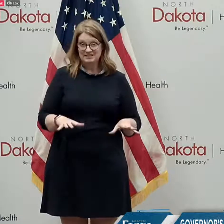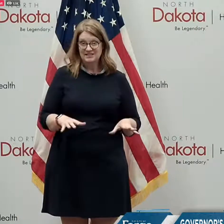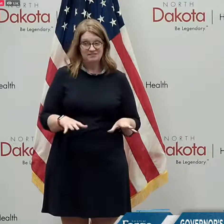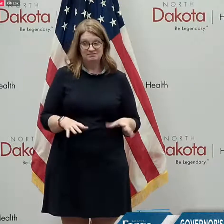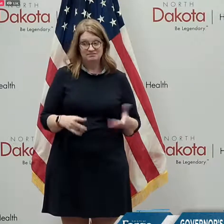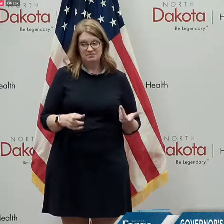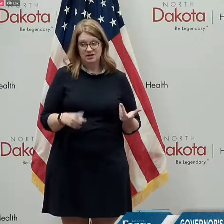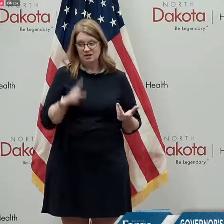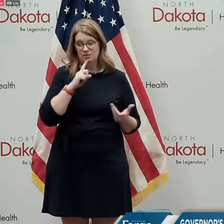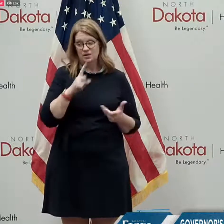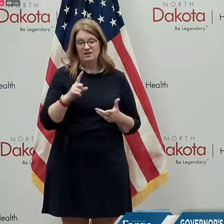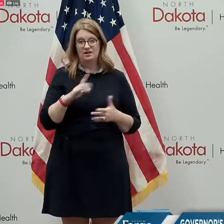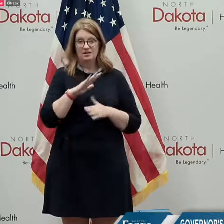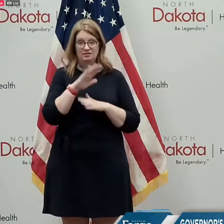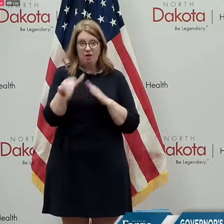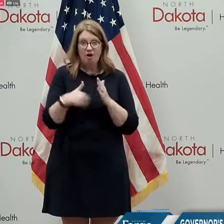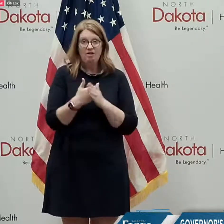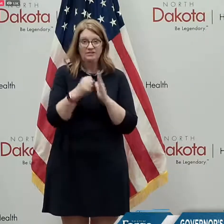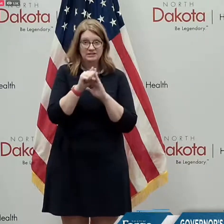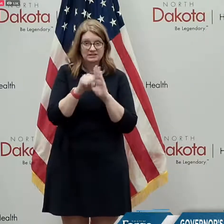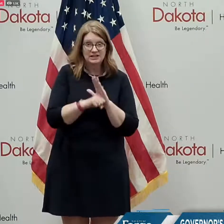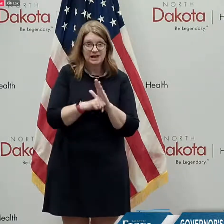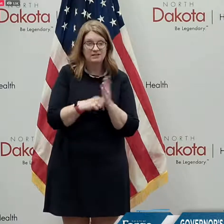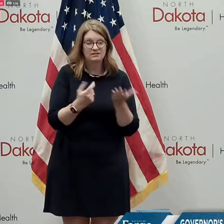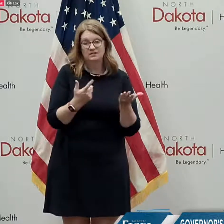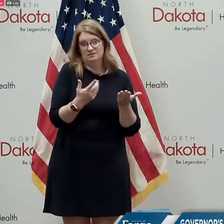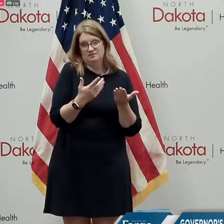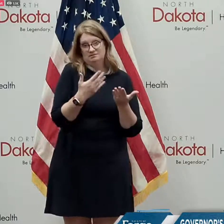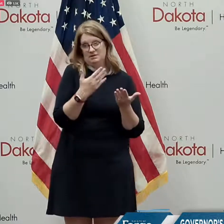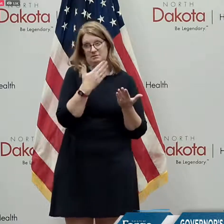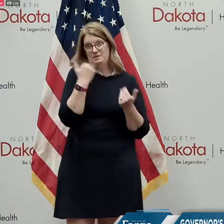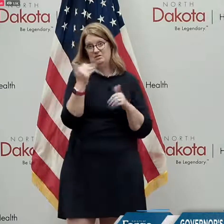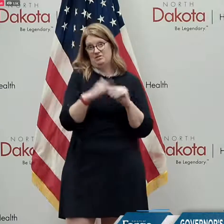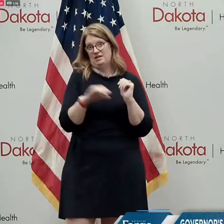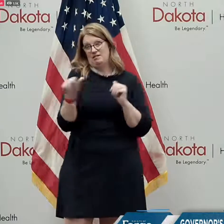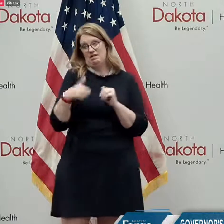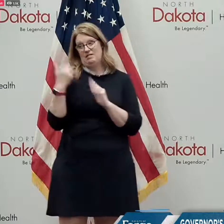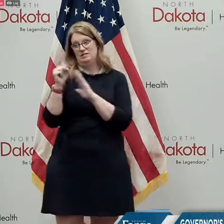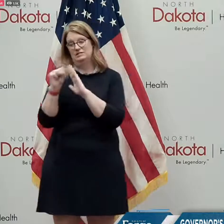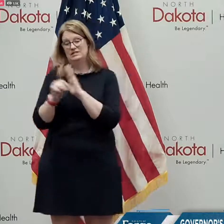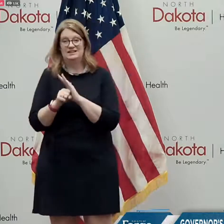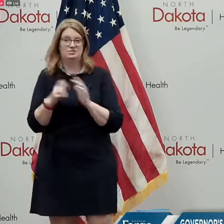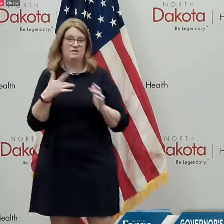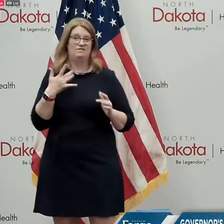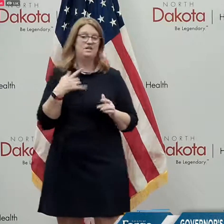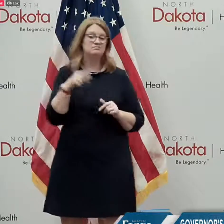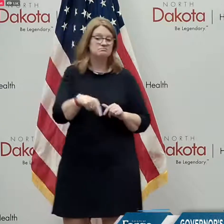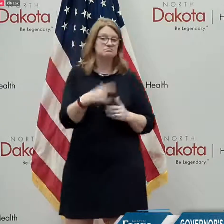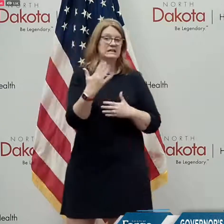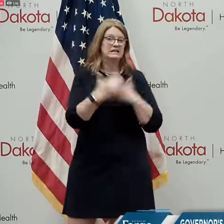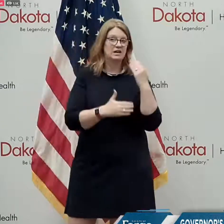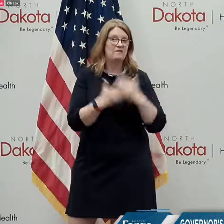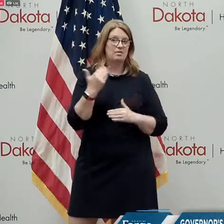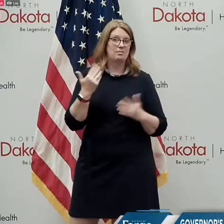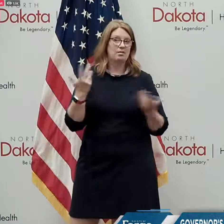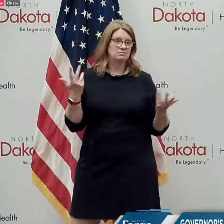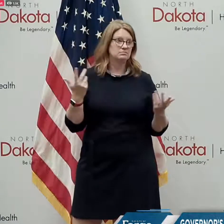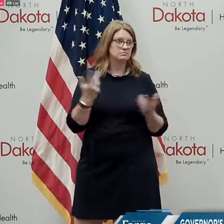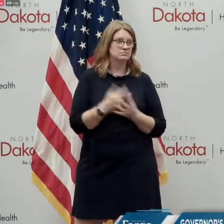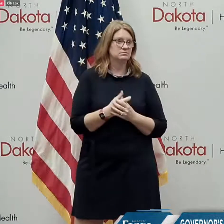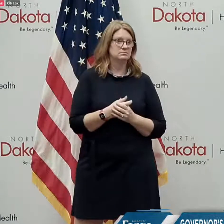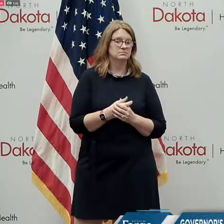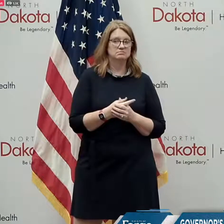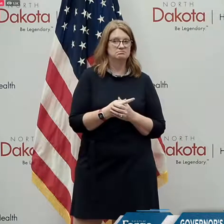that overall as a state our numbers are better than just about every other state. So we're in a good position to be debating some